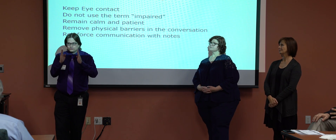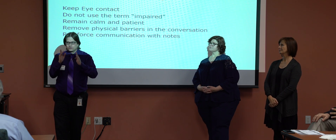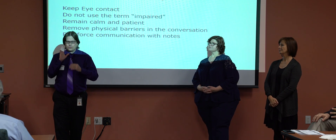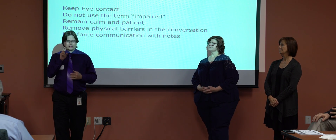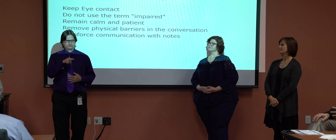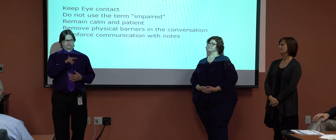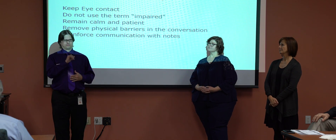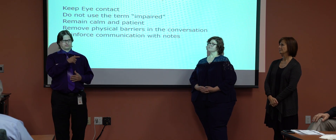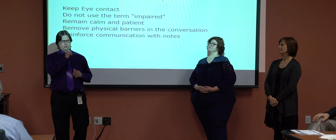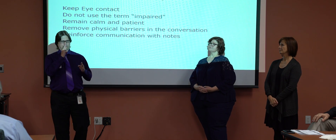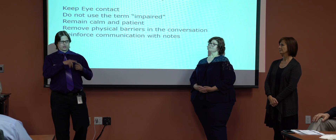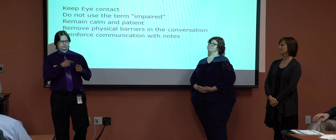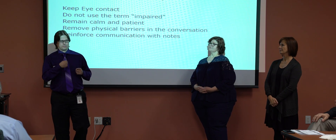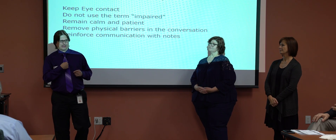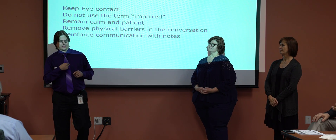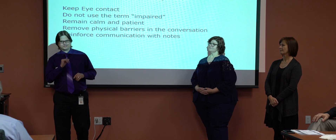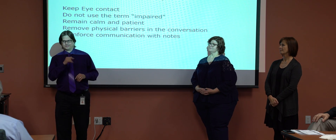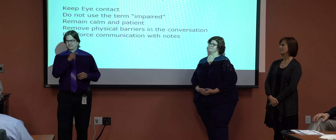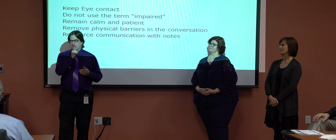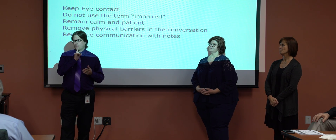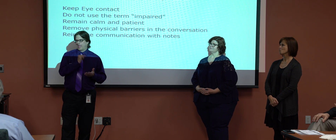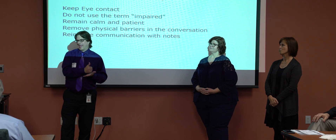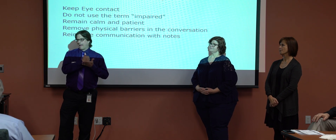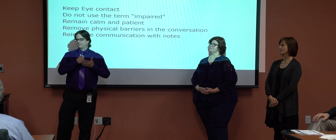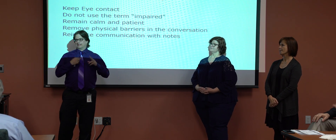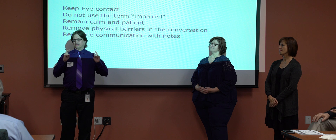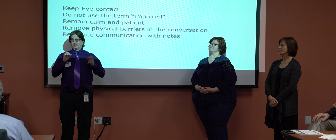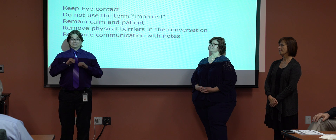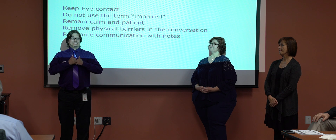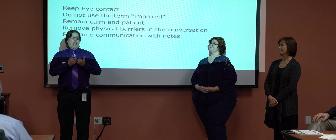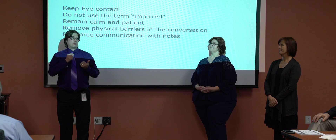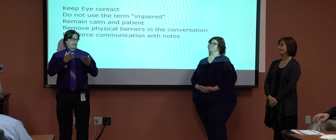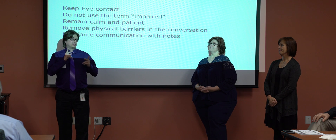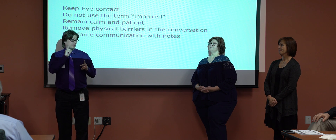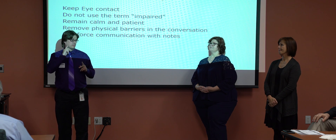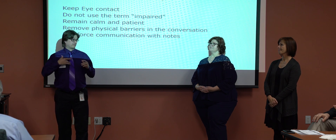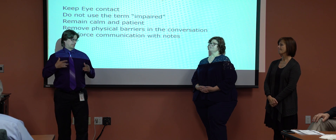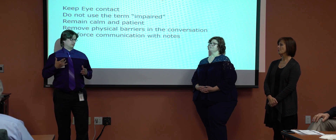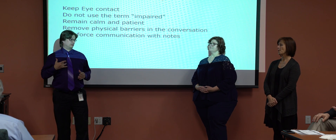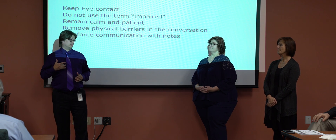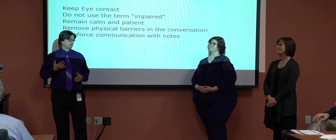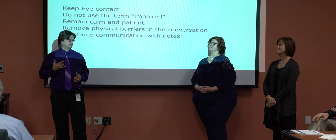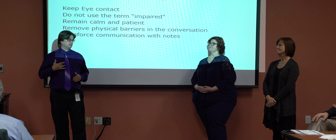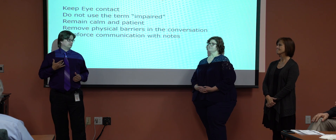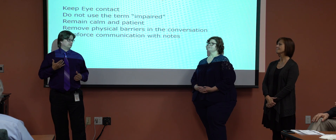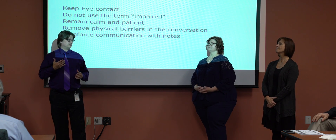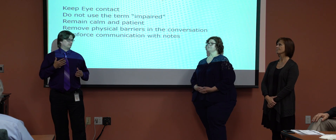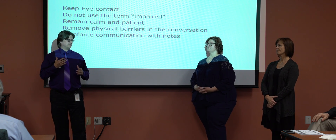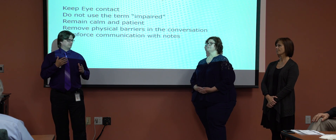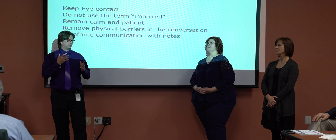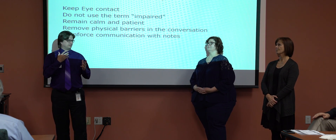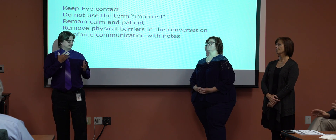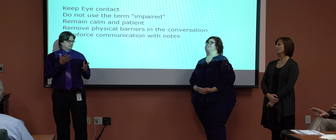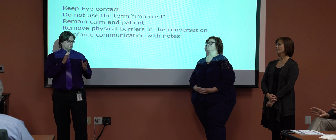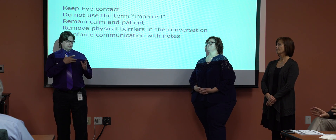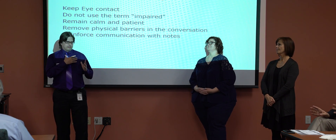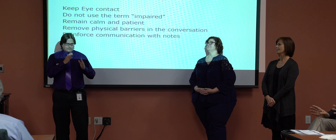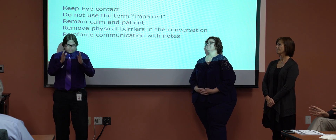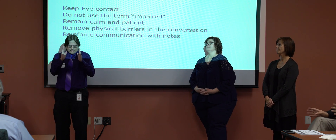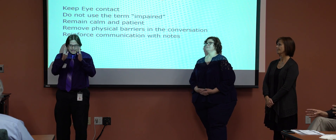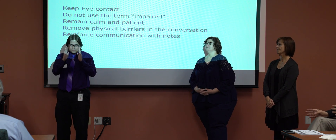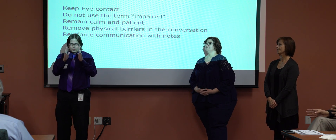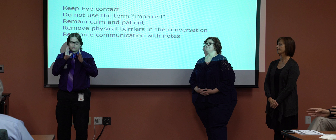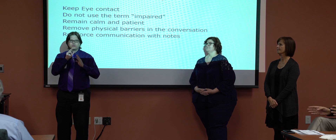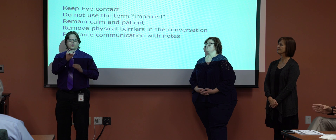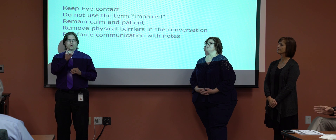attitude. If you're not attending in a way that's visible to them, it's going to be interpreted as just that,